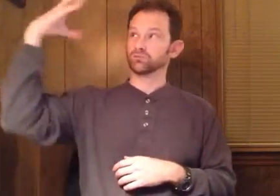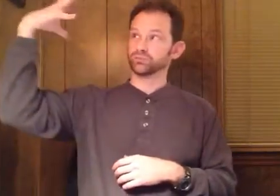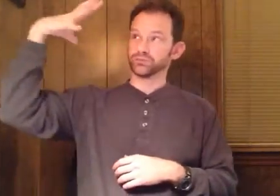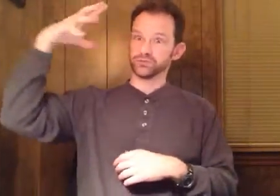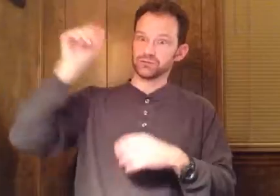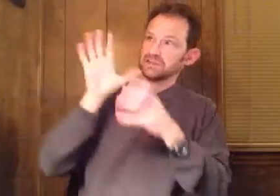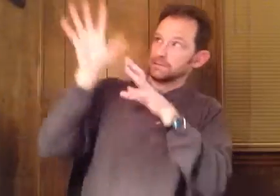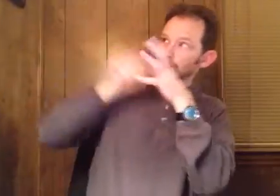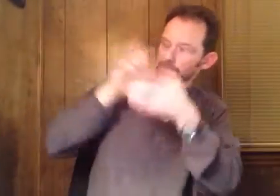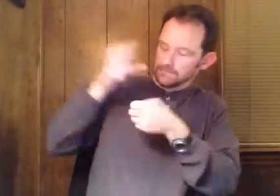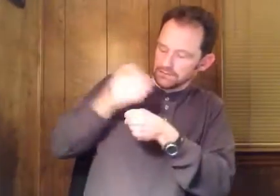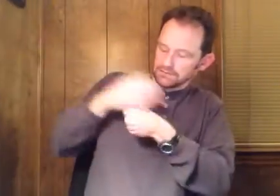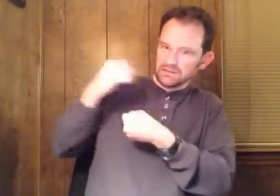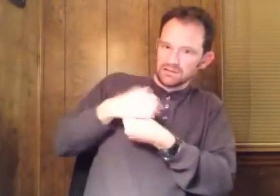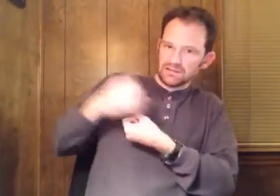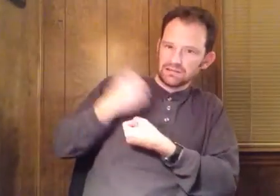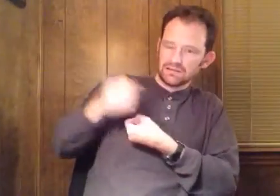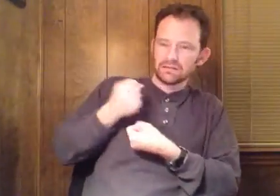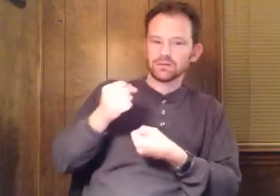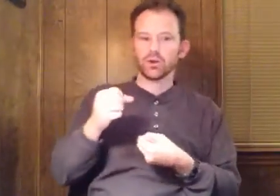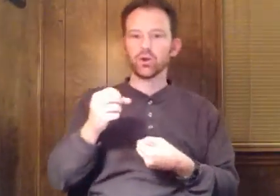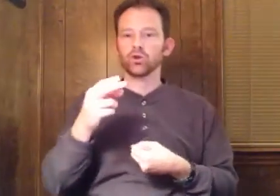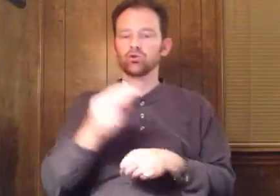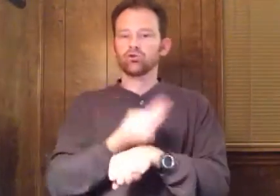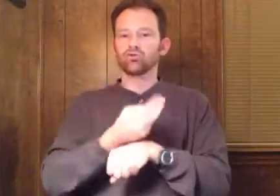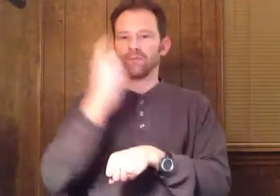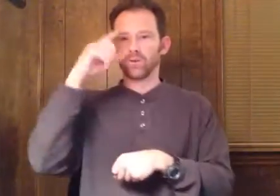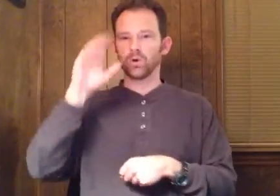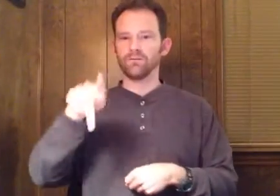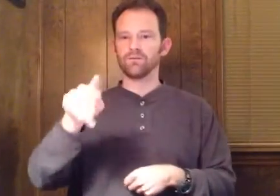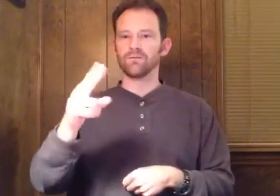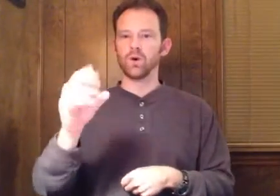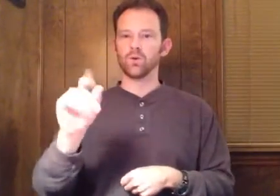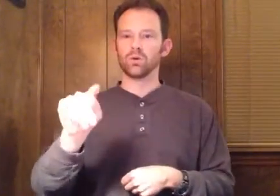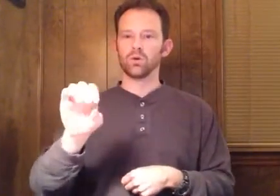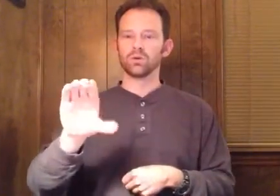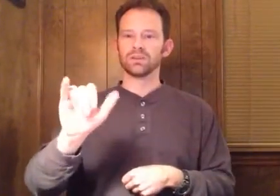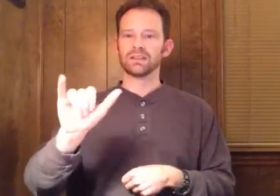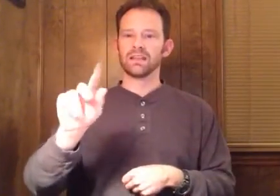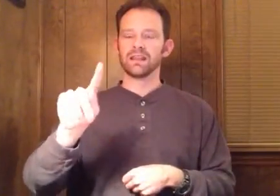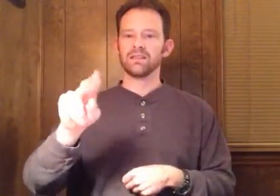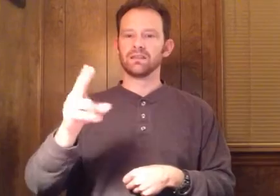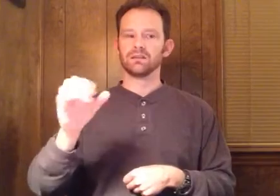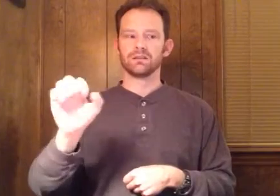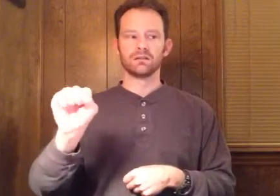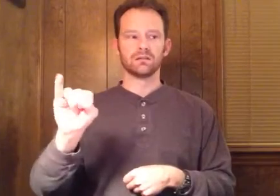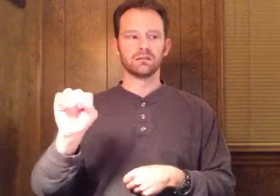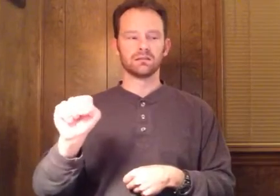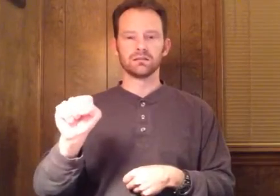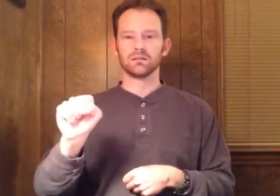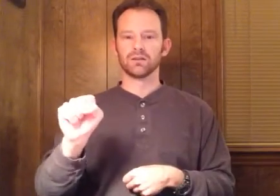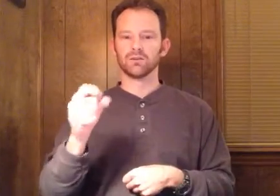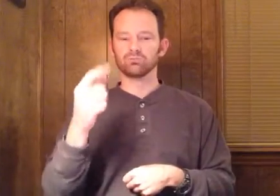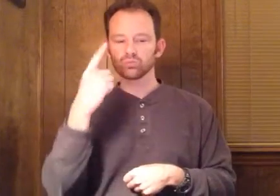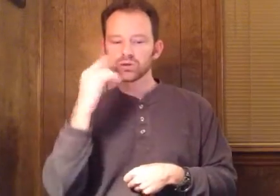chemical energy in a process called photosynthesis. Inside these organelles are large sacs of green pigments called chlorophyll.